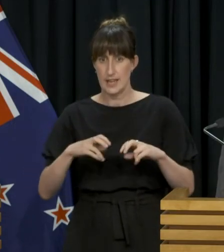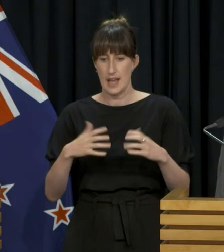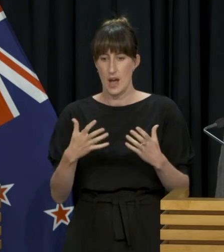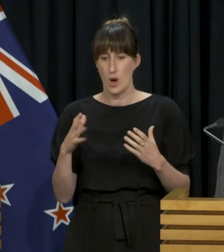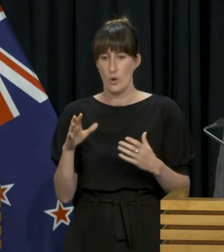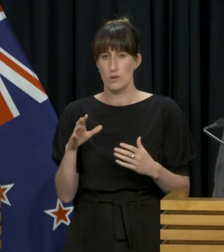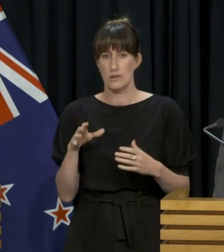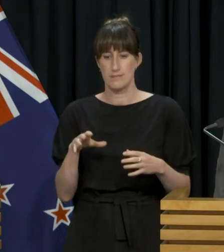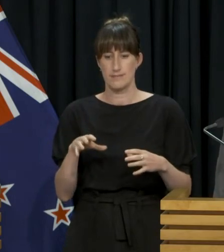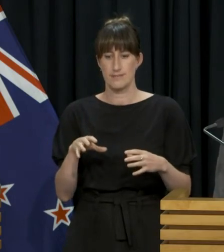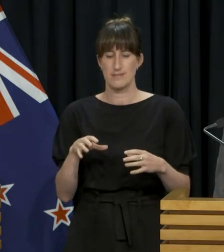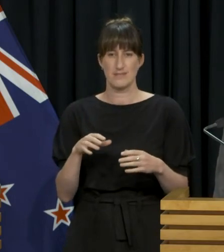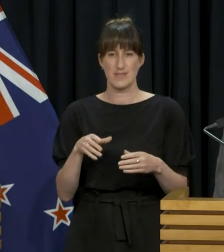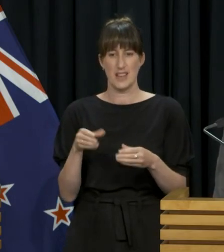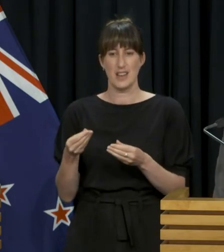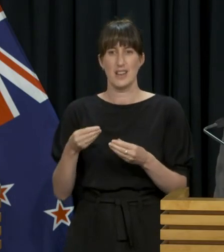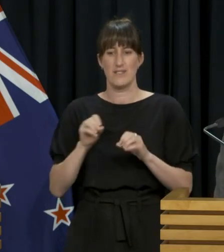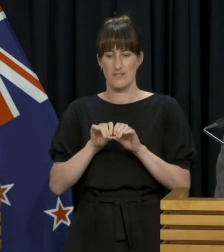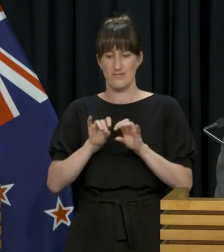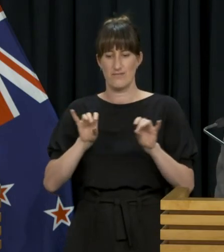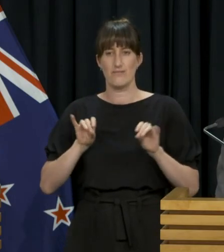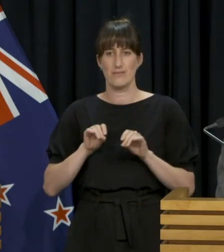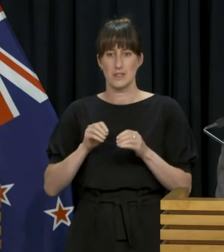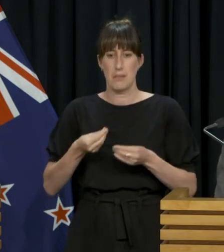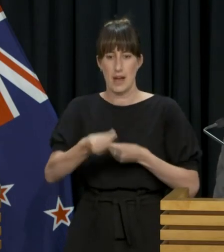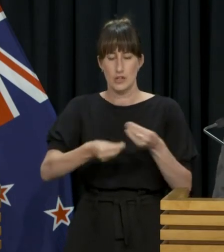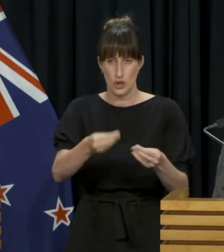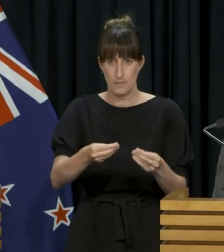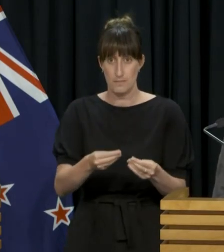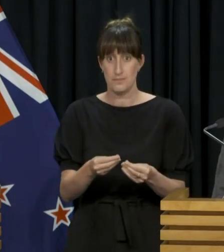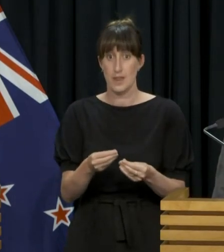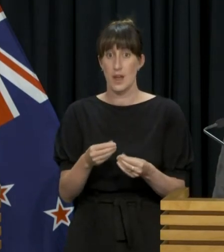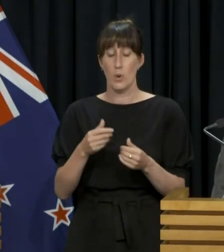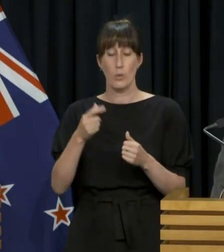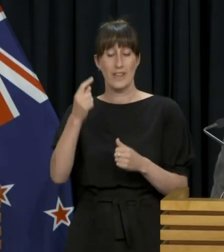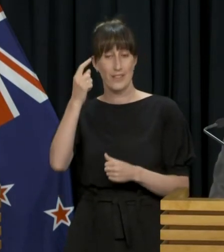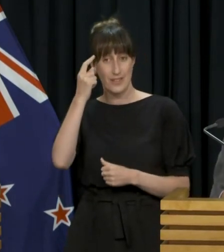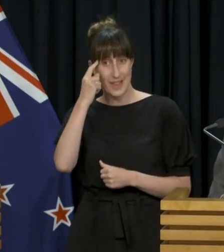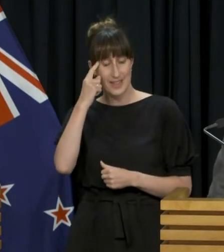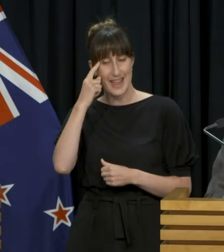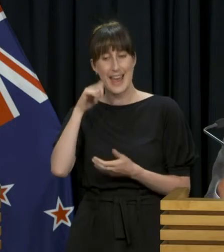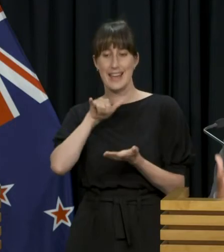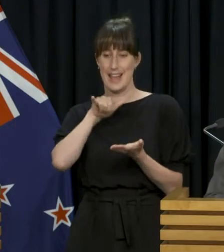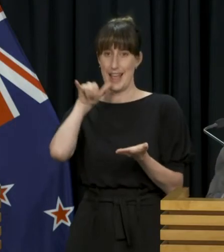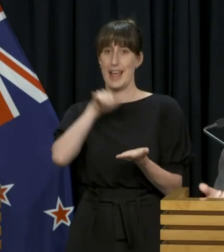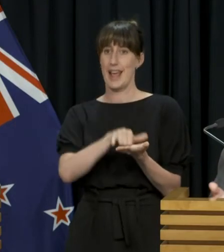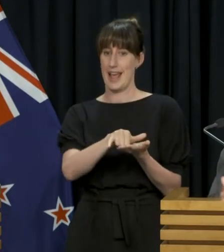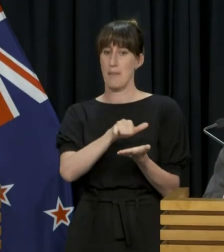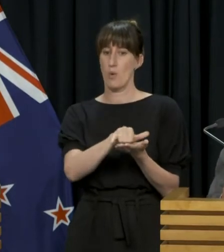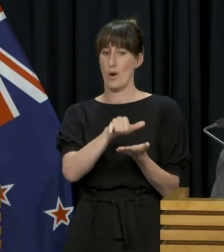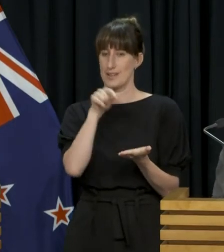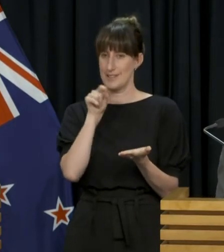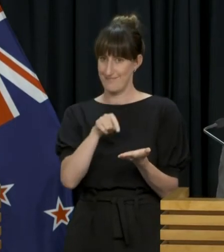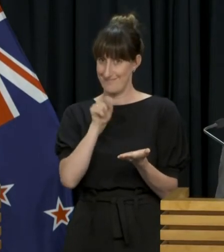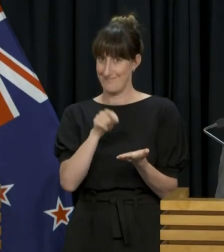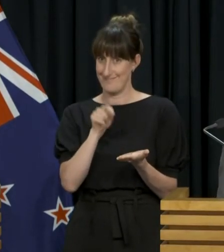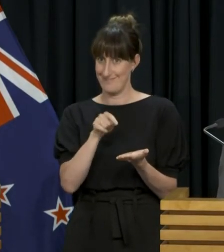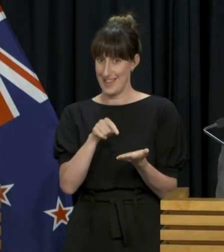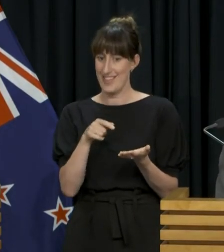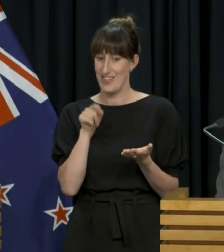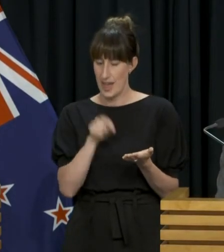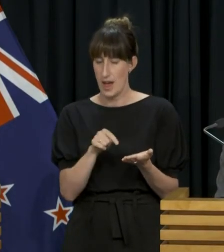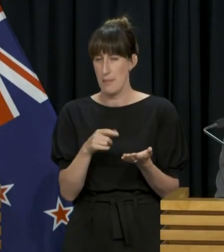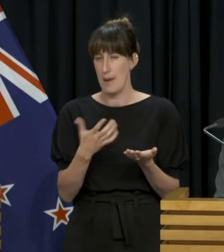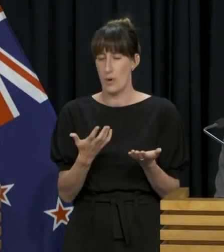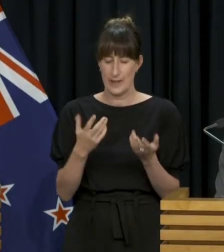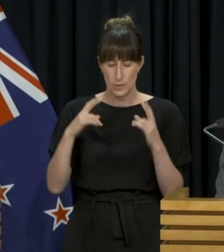most likely route of infection of our original case, and we just need to get to the bottom of how she may have been